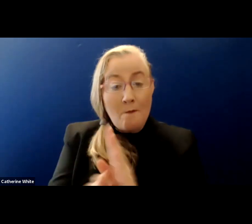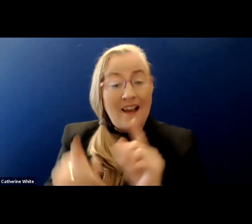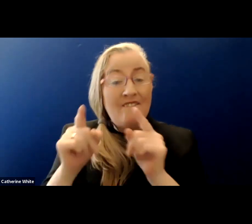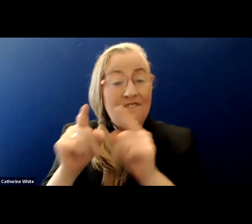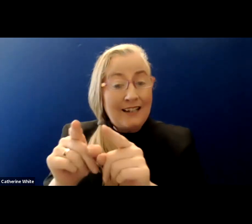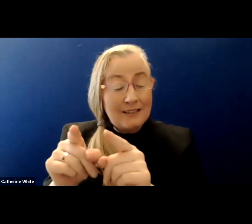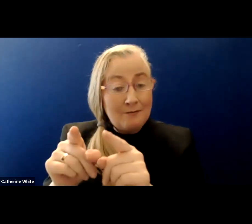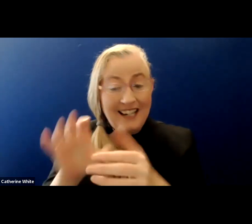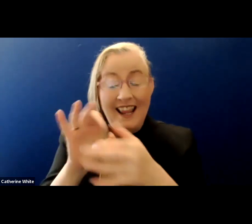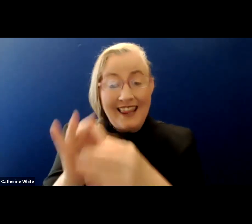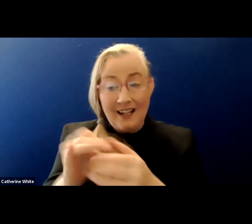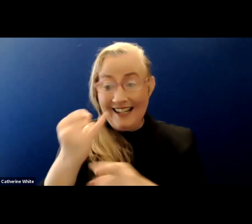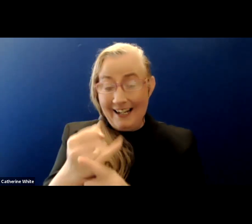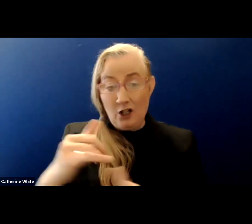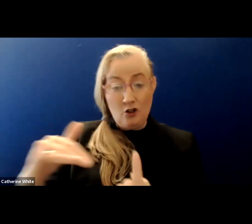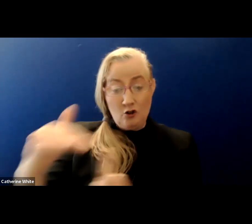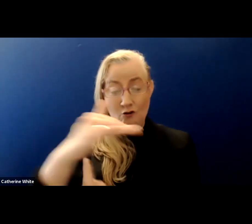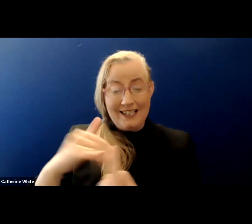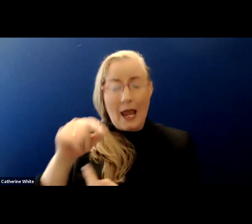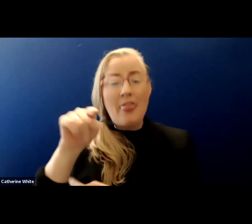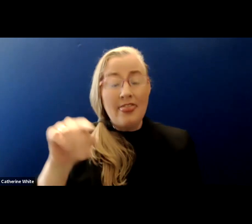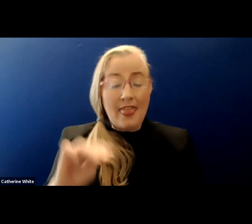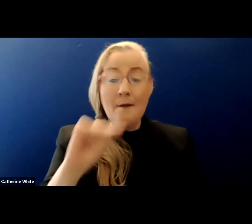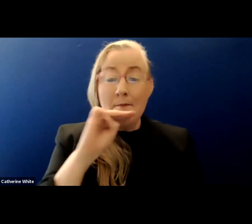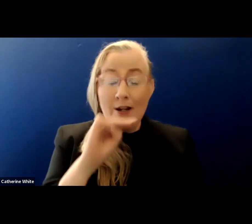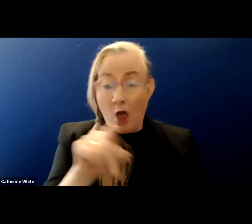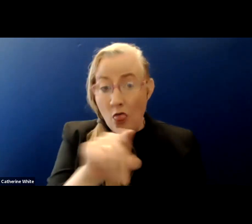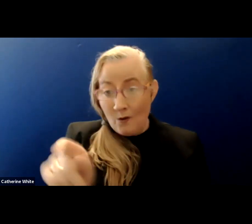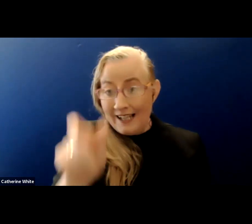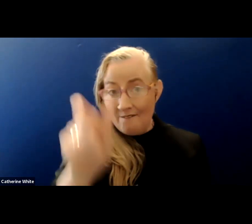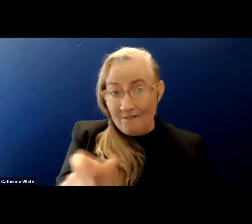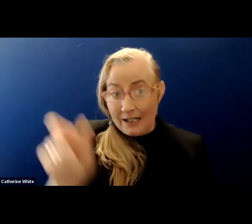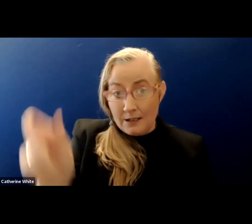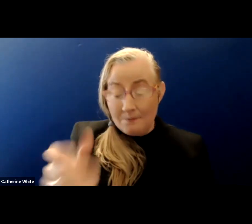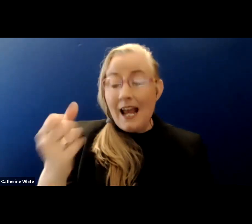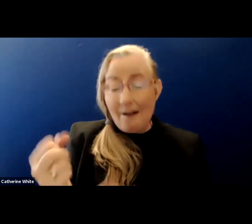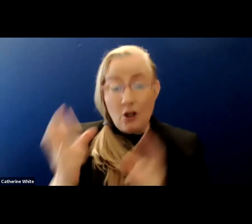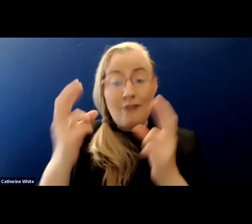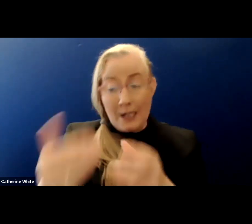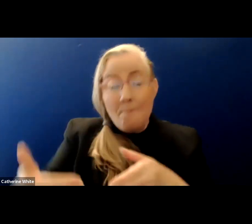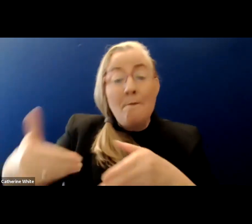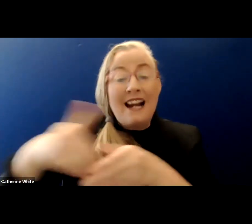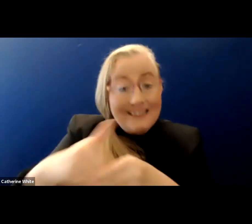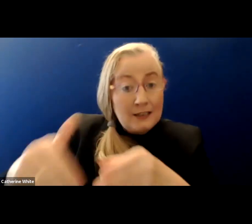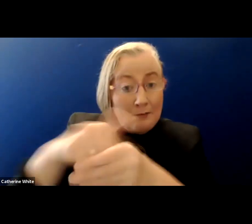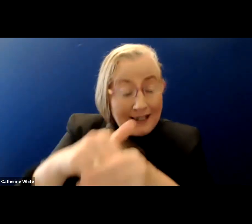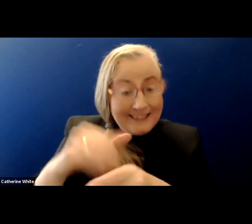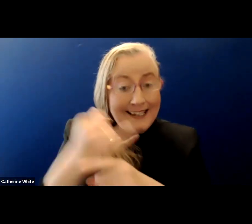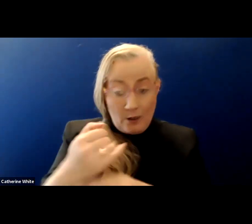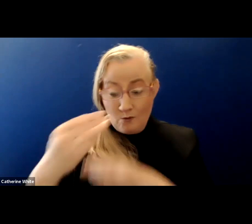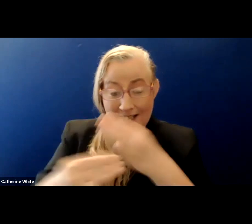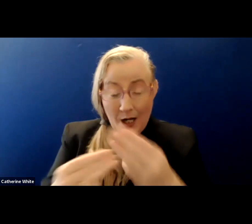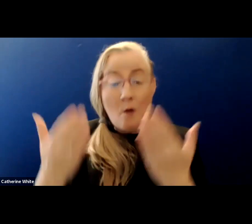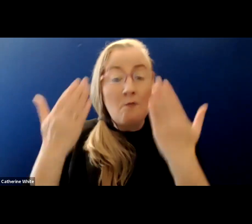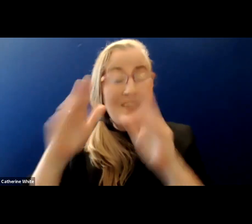crimes within its jurisdiction. This means that those victims have a right to participate in the proceedings, to present their views